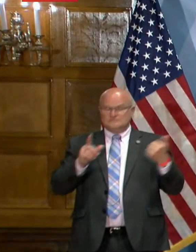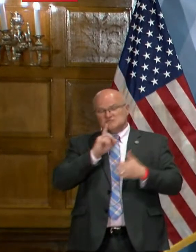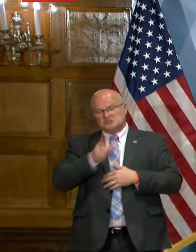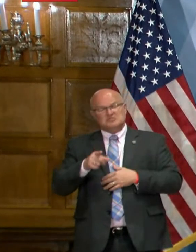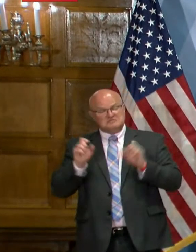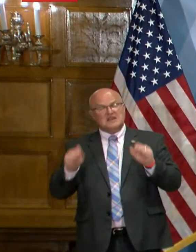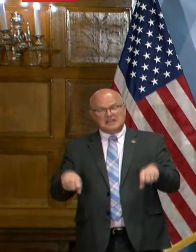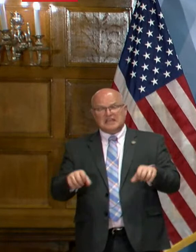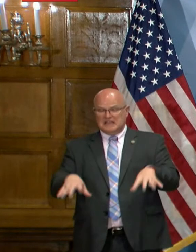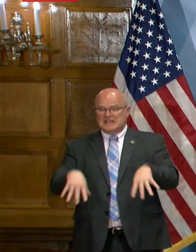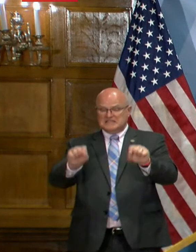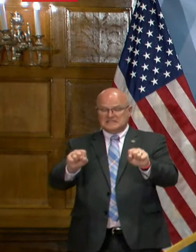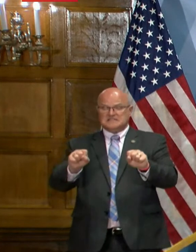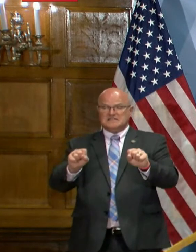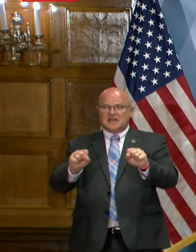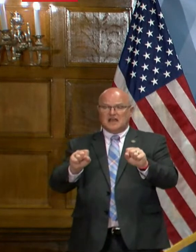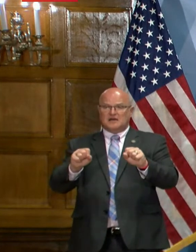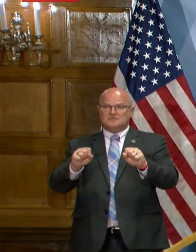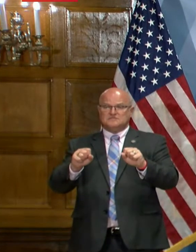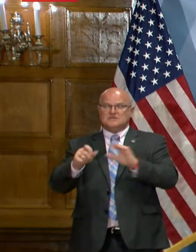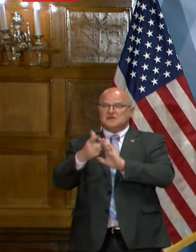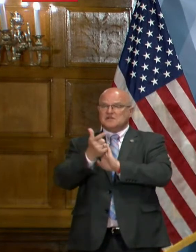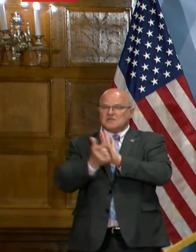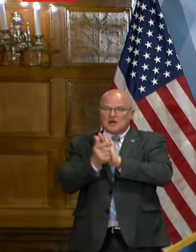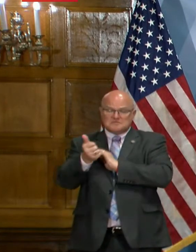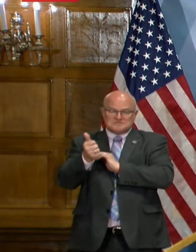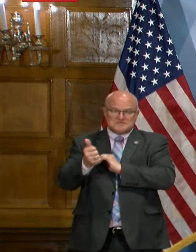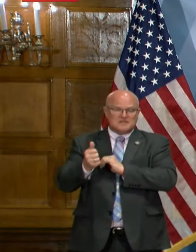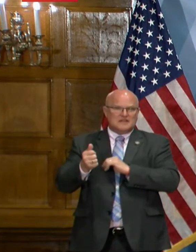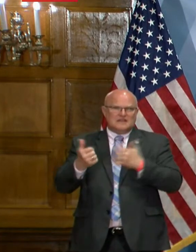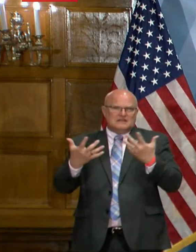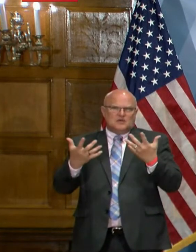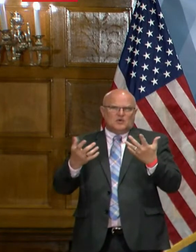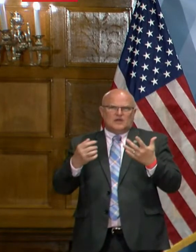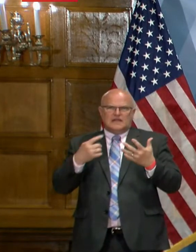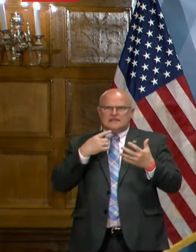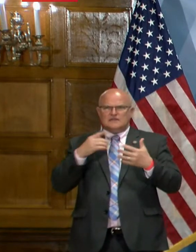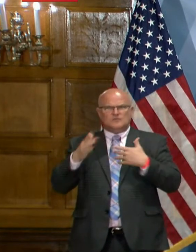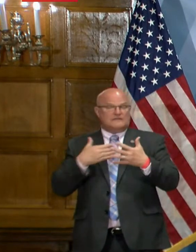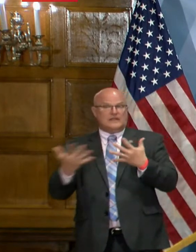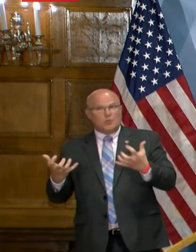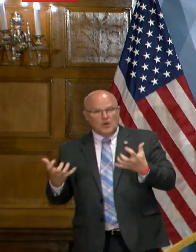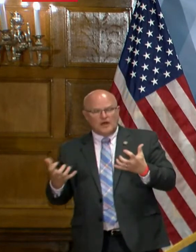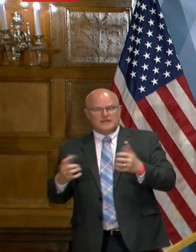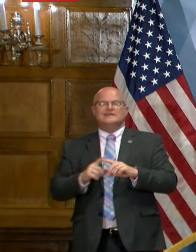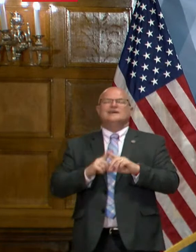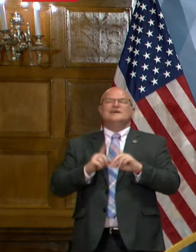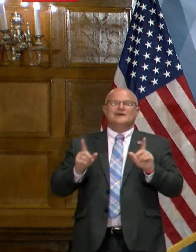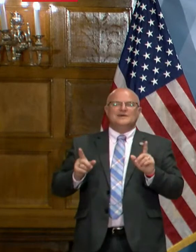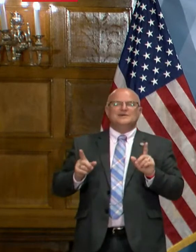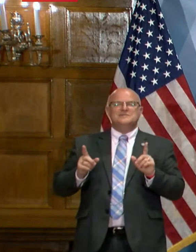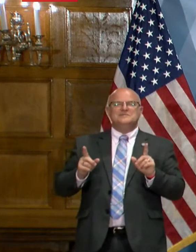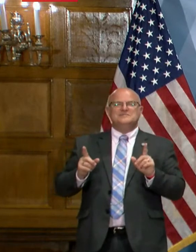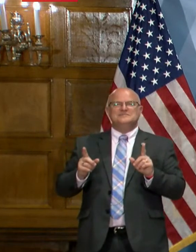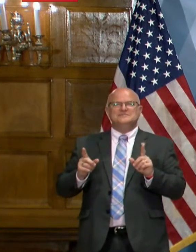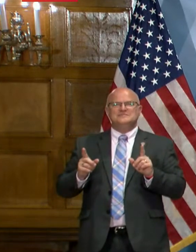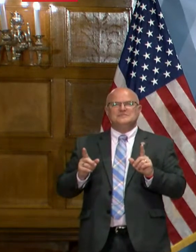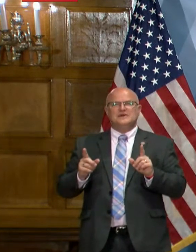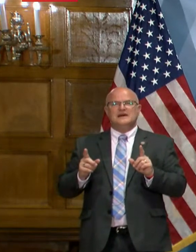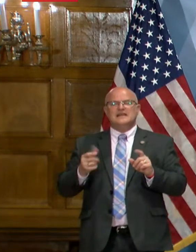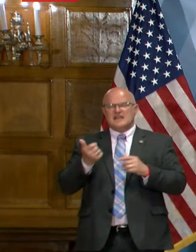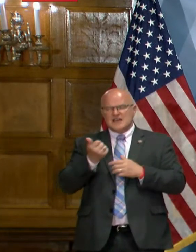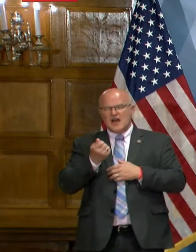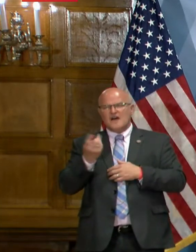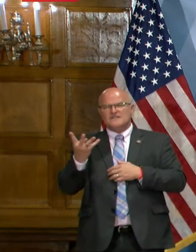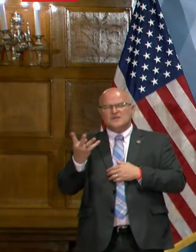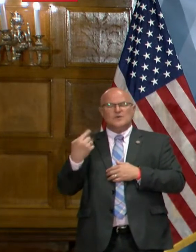sure, they can adopt an ordinance. I don't know if I'd want to say they can do anything they want to do, but there's a